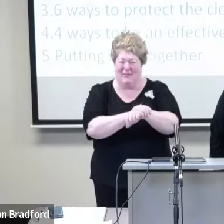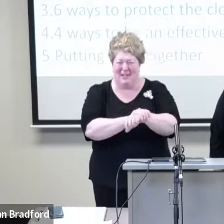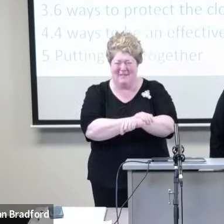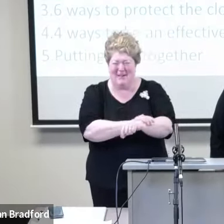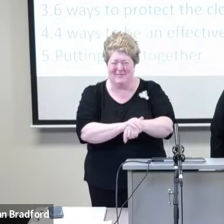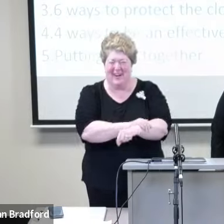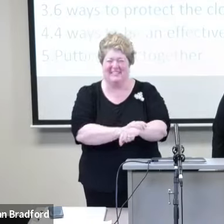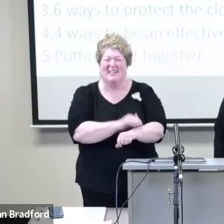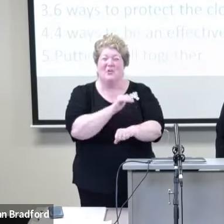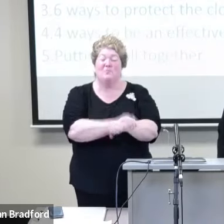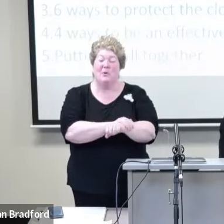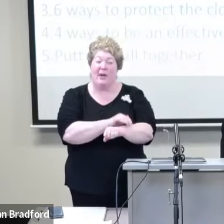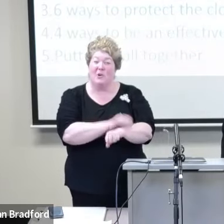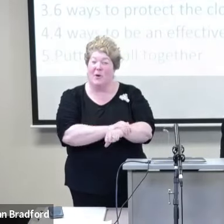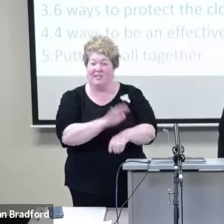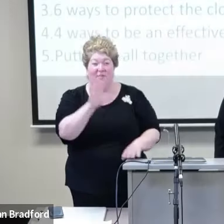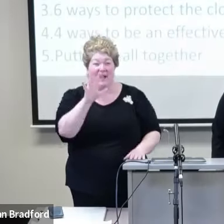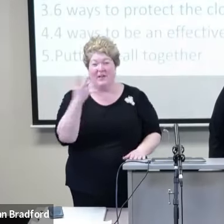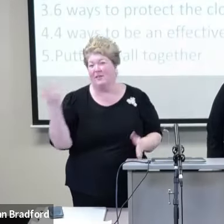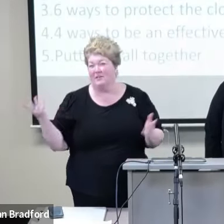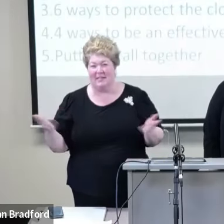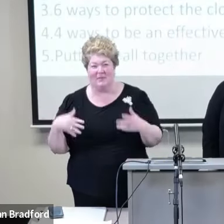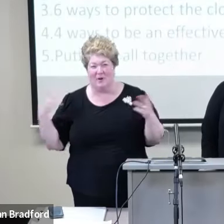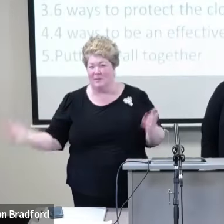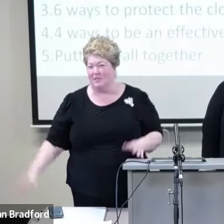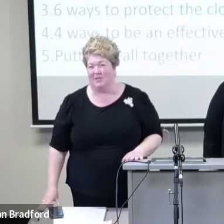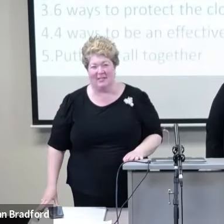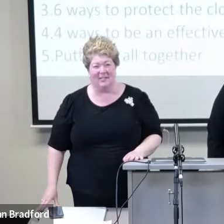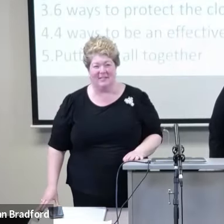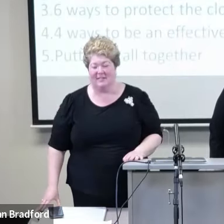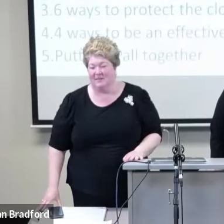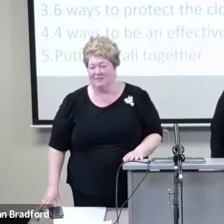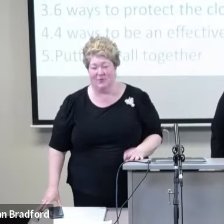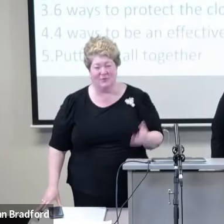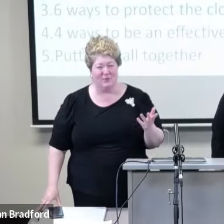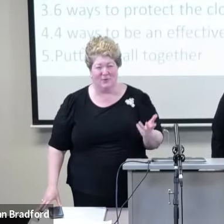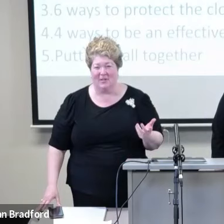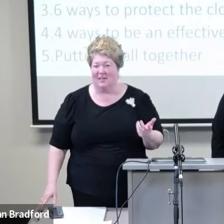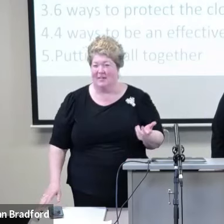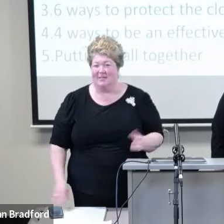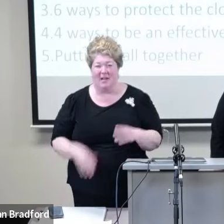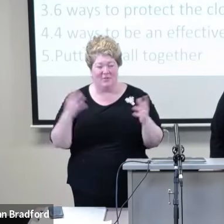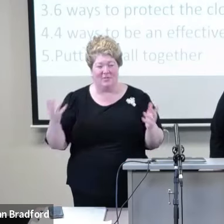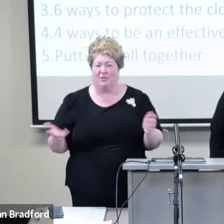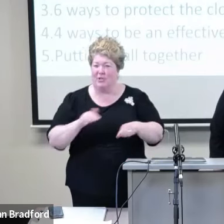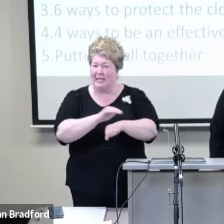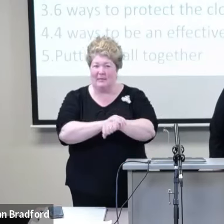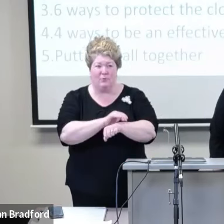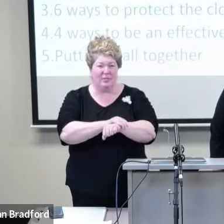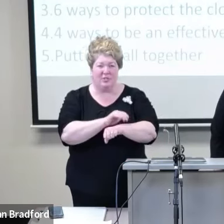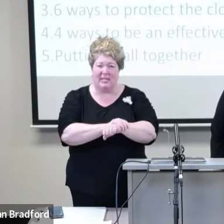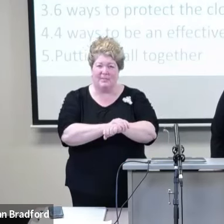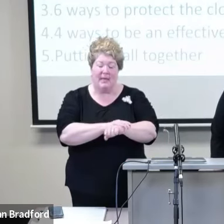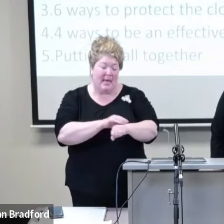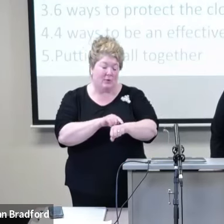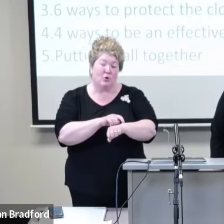but wearing a watch five dollars at walmart target um their store dollar general you can get them